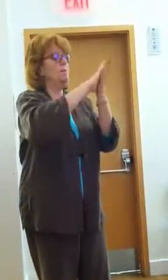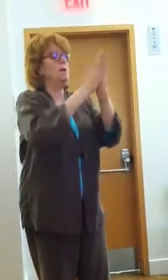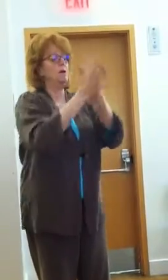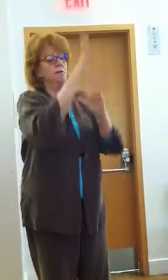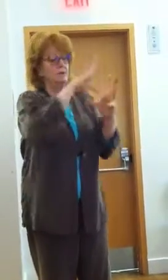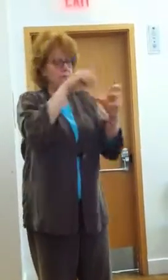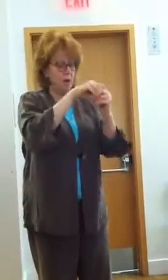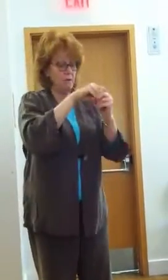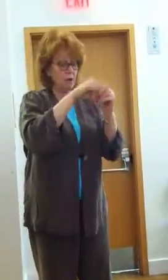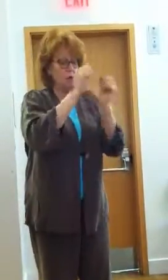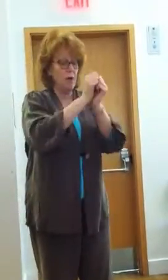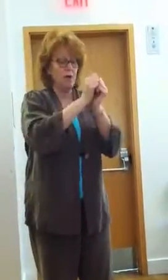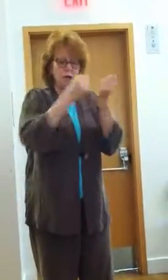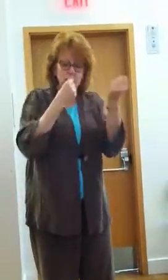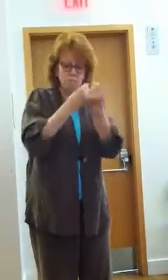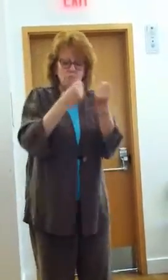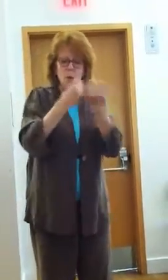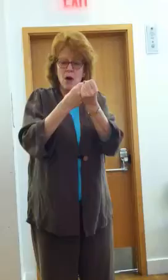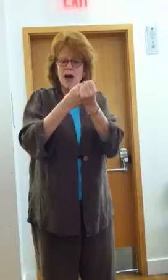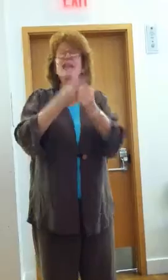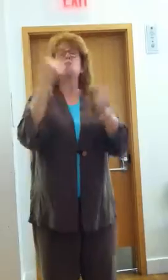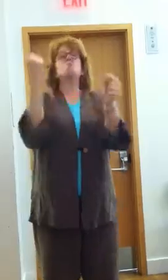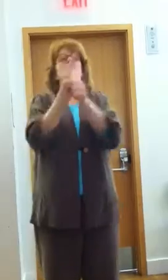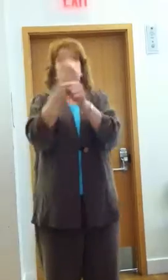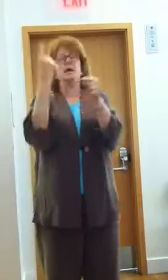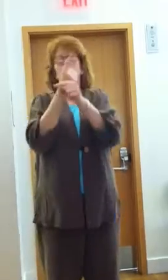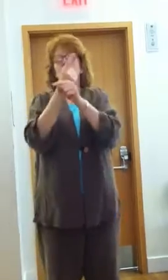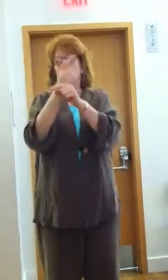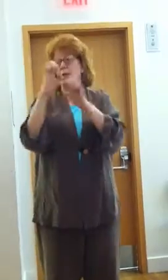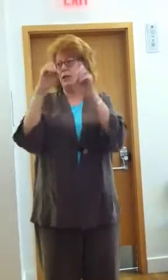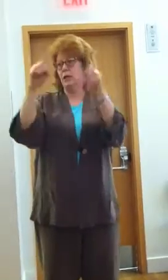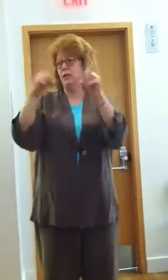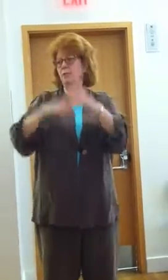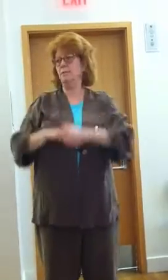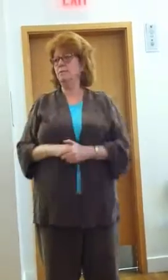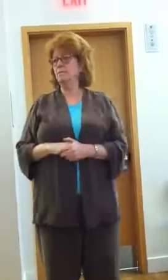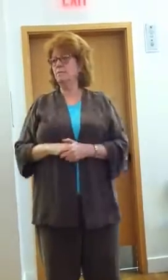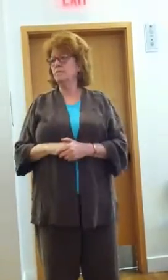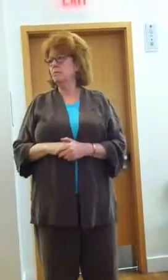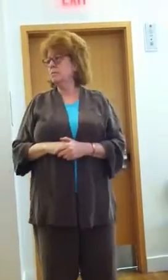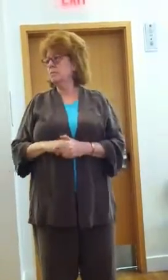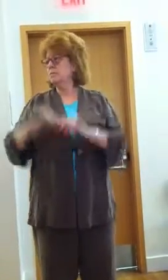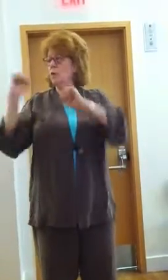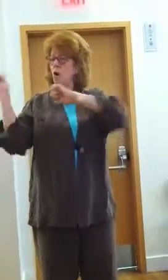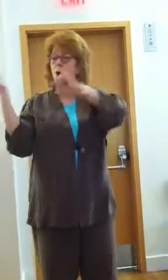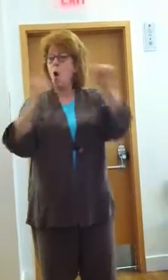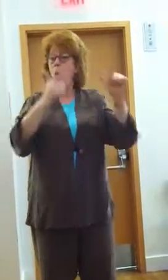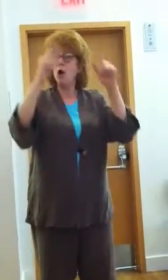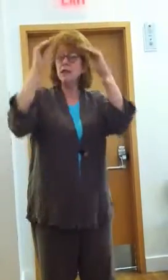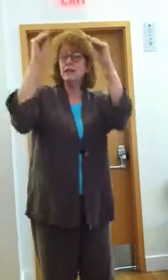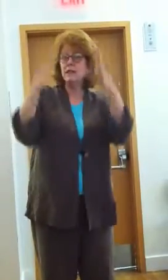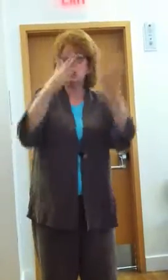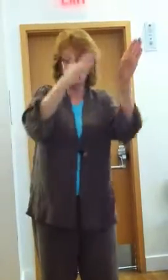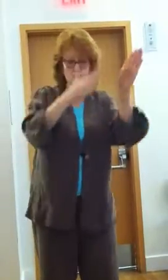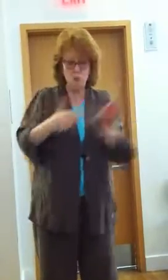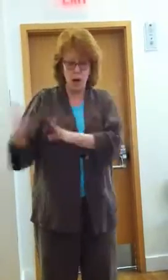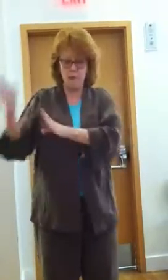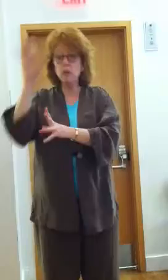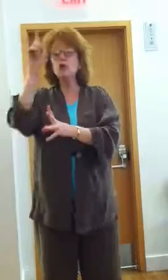of enhanced general education. As all teacher preparation should include